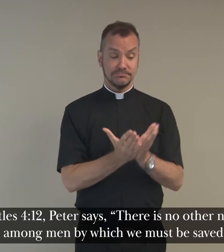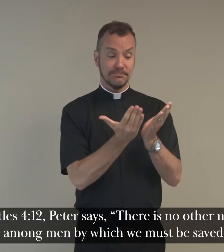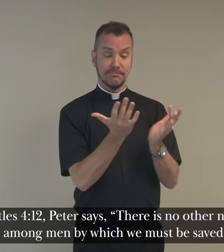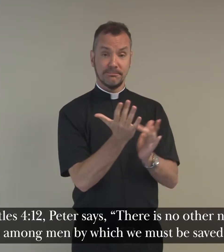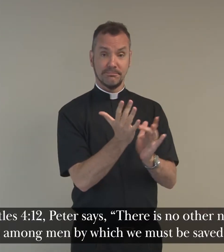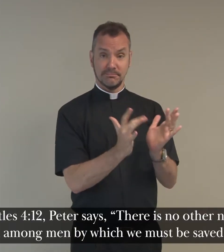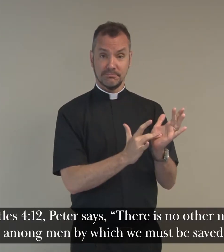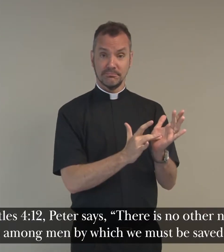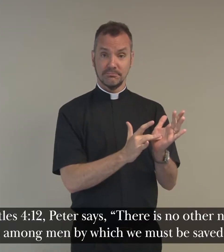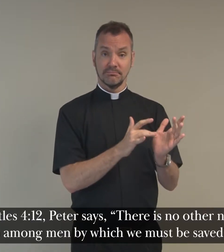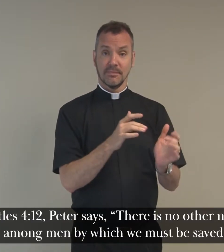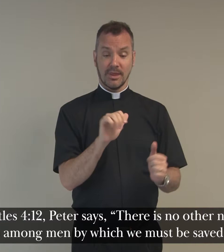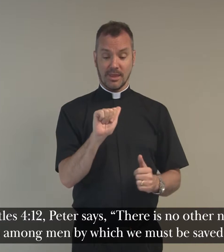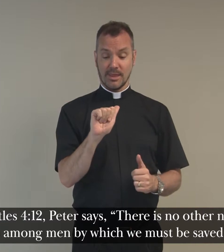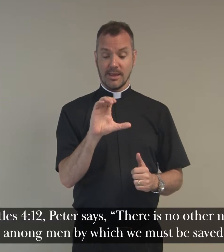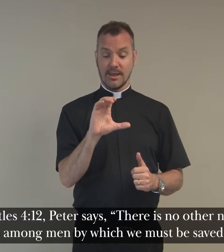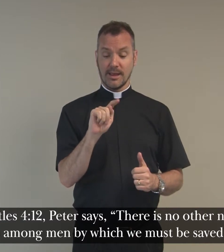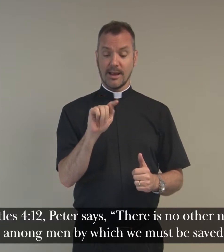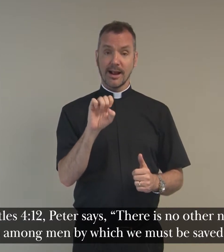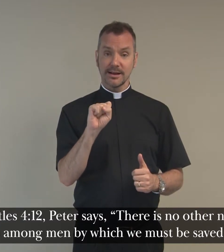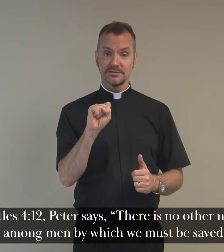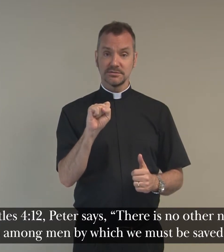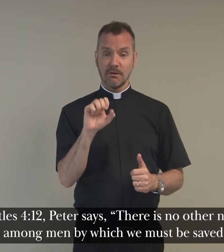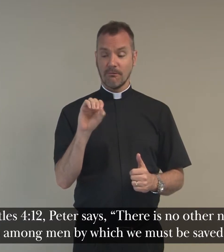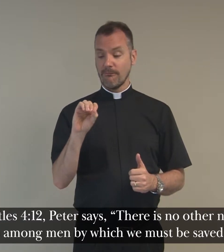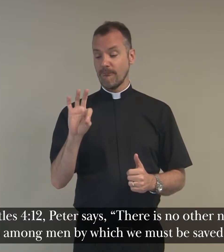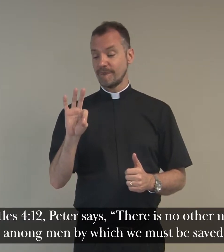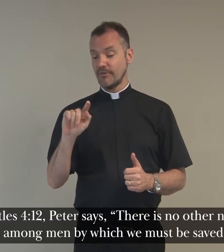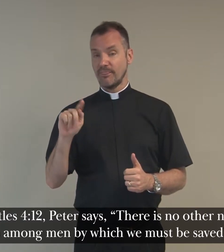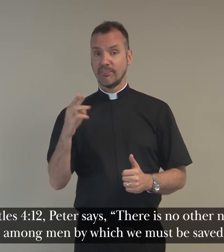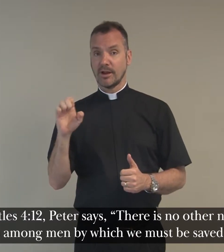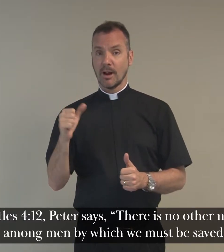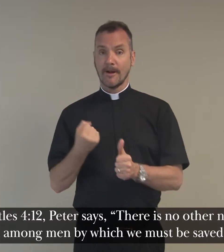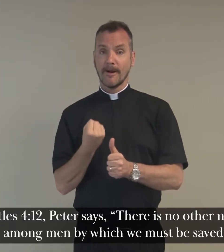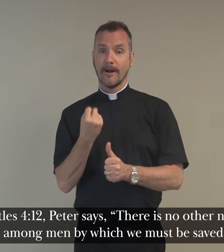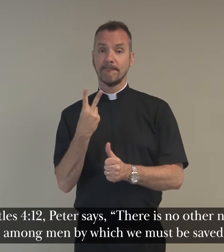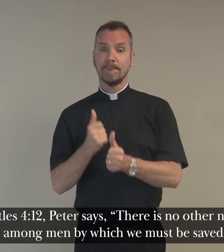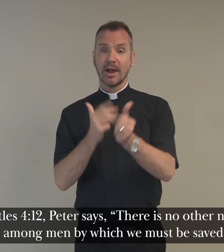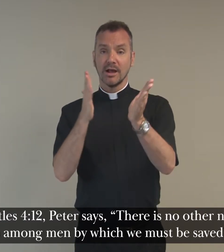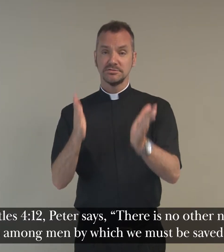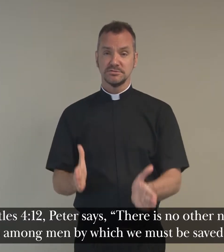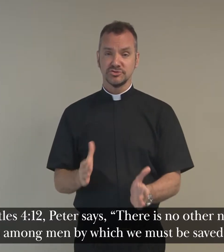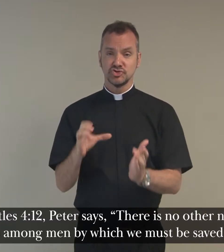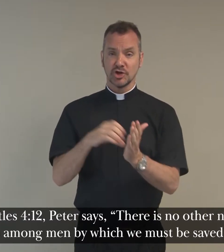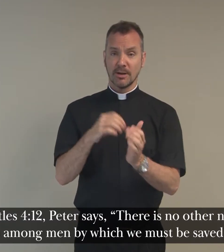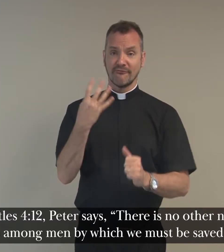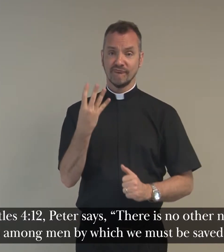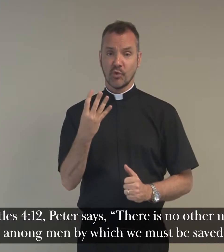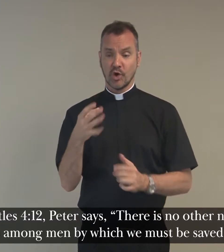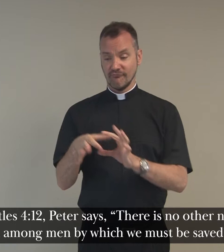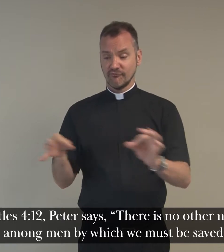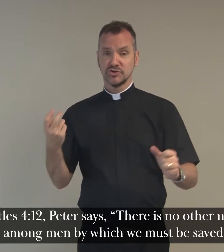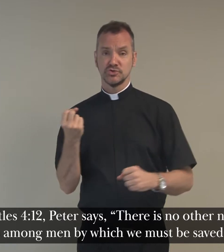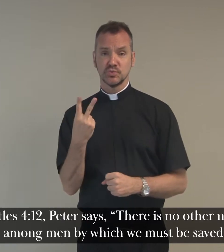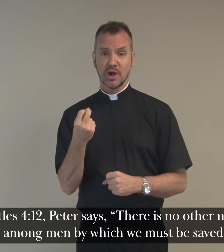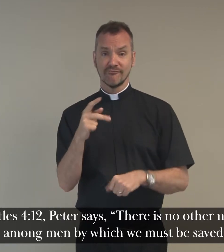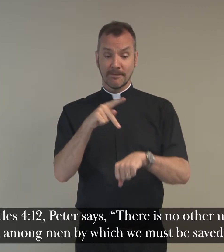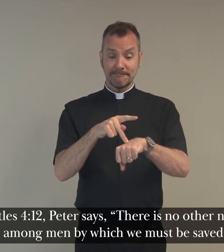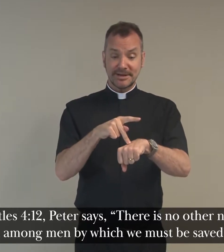In the Acts of the Apostles, chapter 4, verse 12, Peter says, There is no other name under